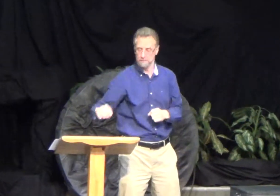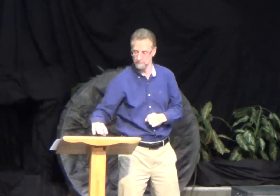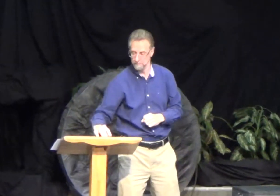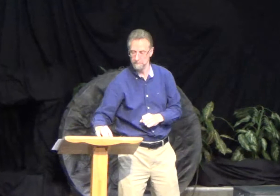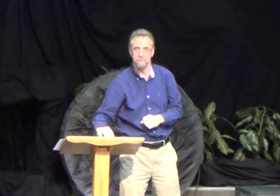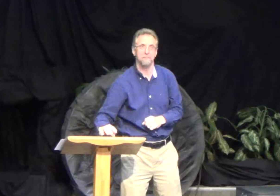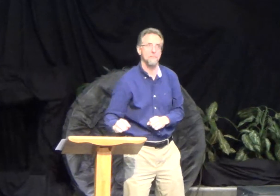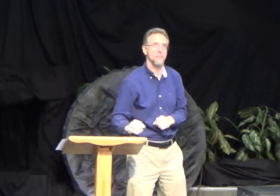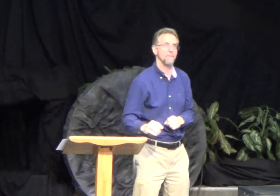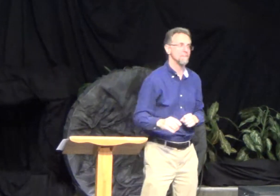that rebellion that they had.